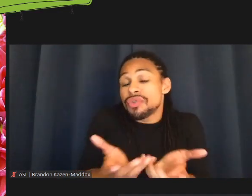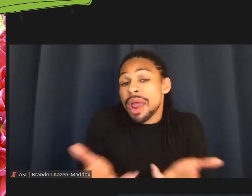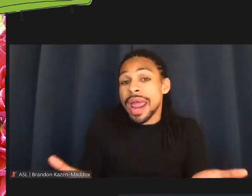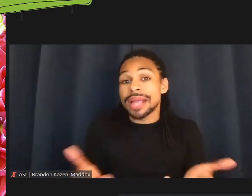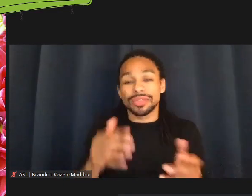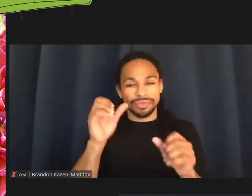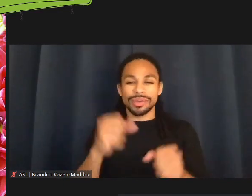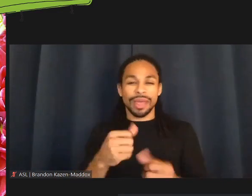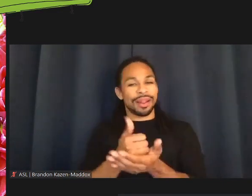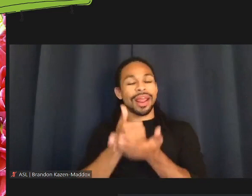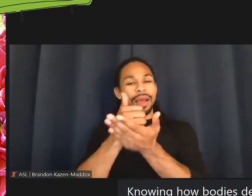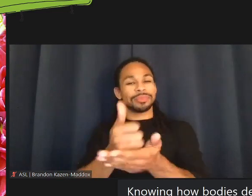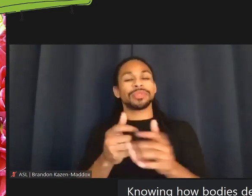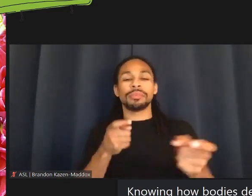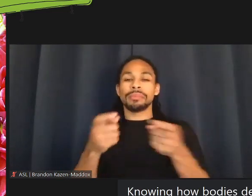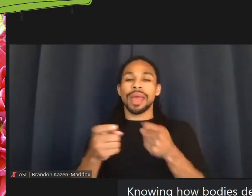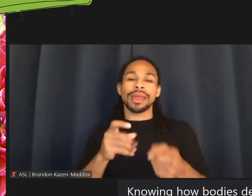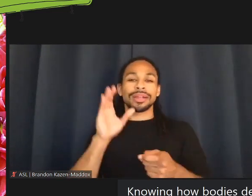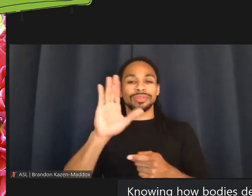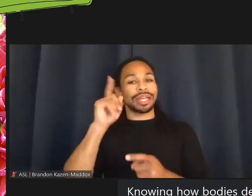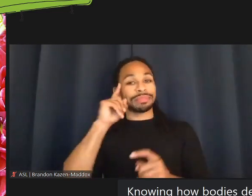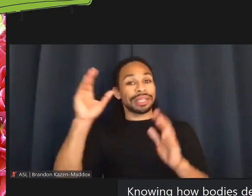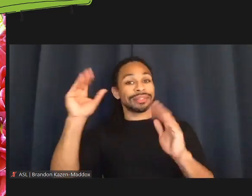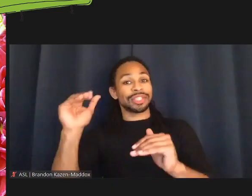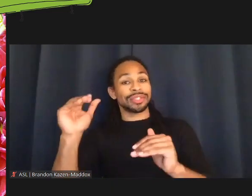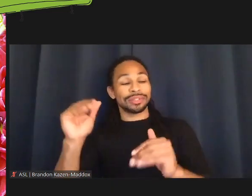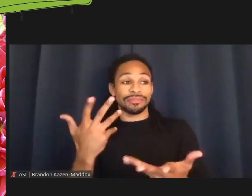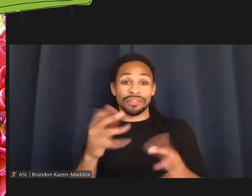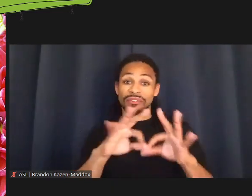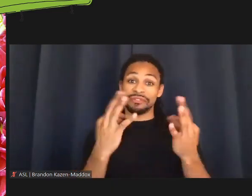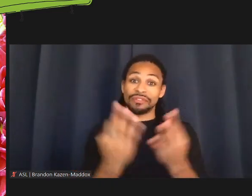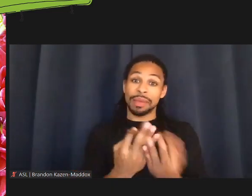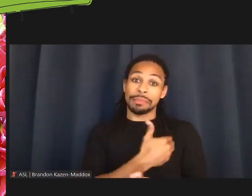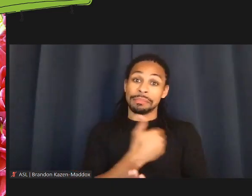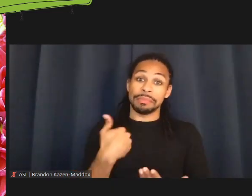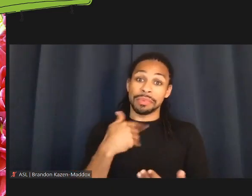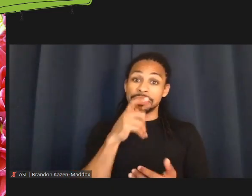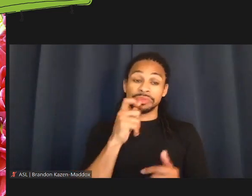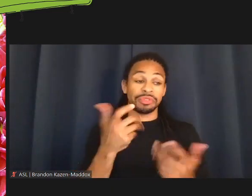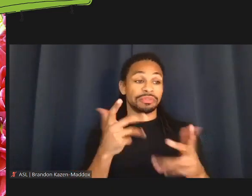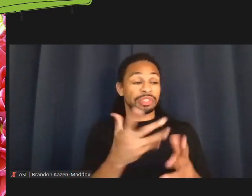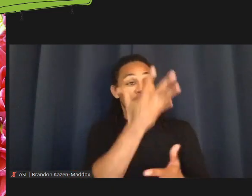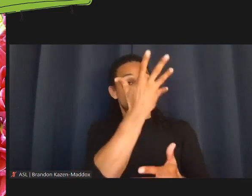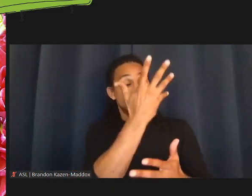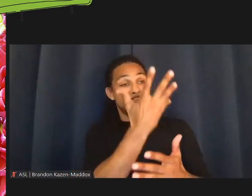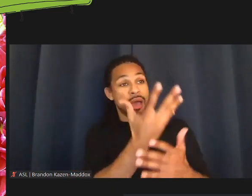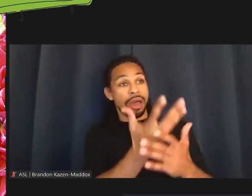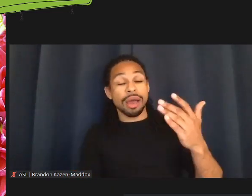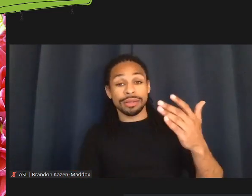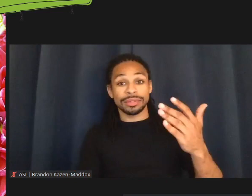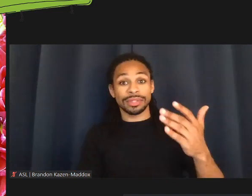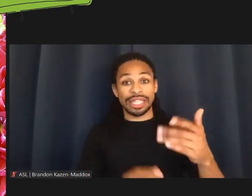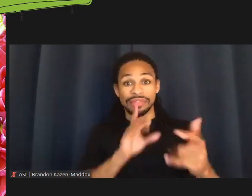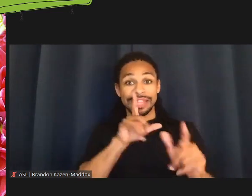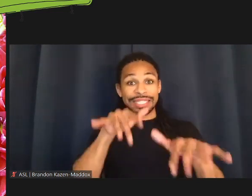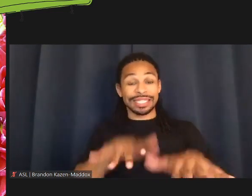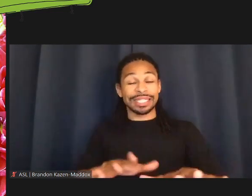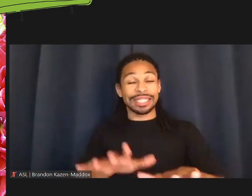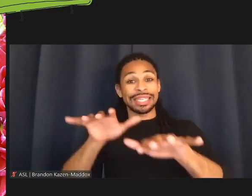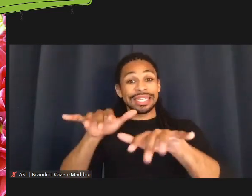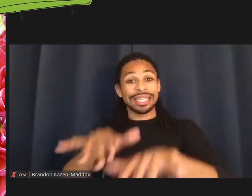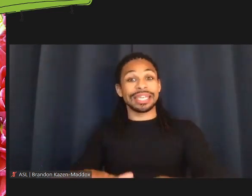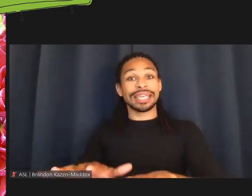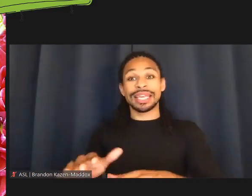members lost in the sea under 1,000 cameras, family members lost in the sea by every law that